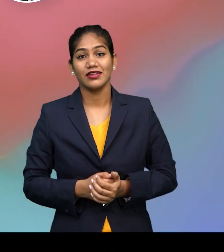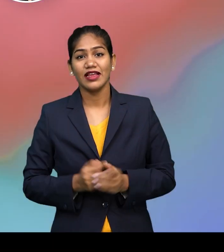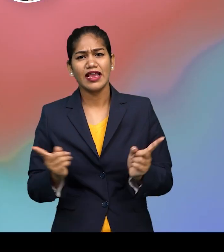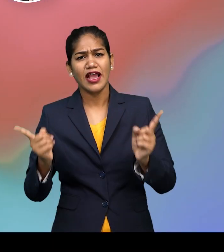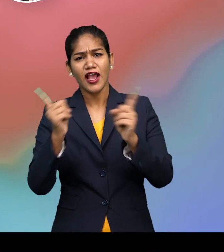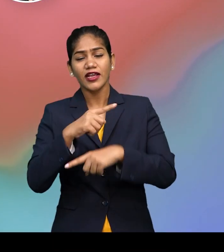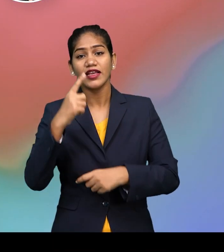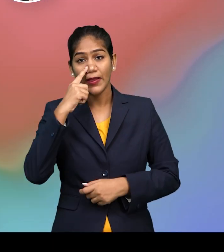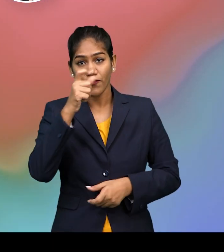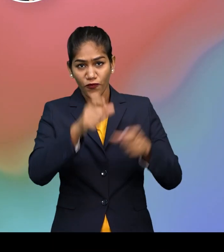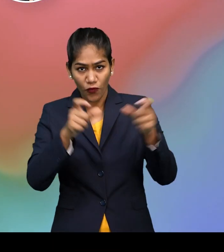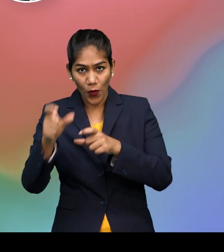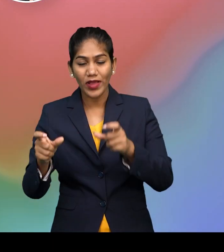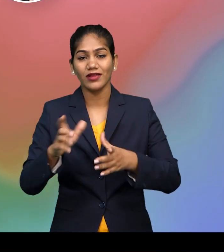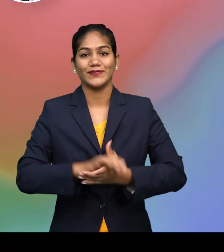against women.